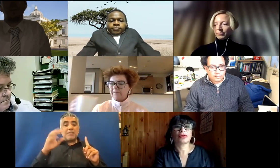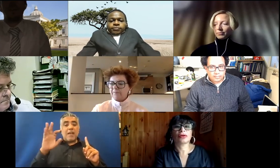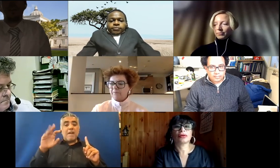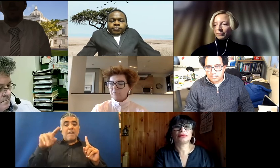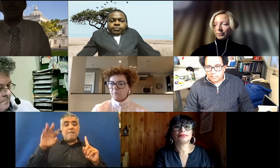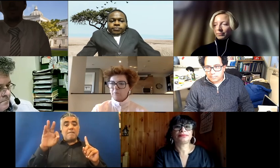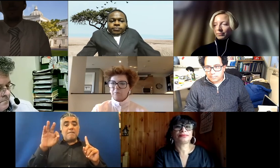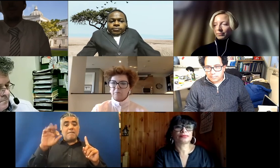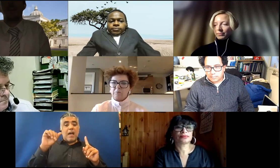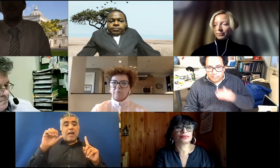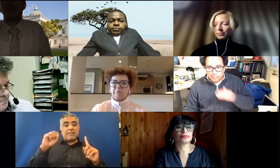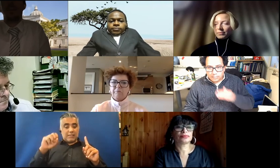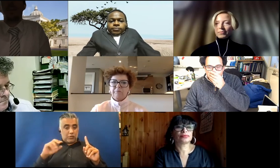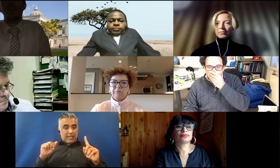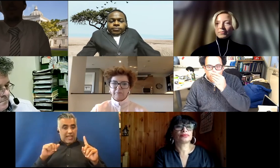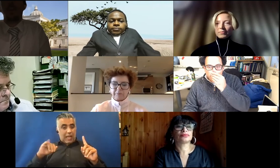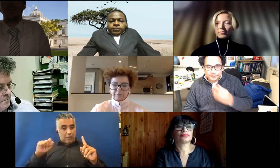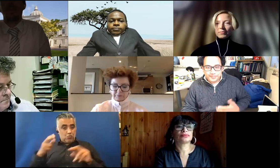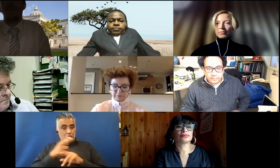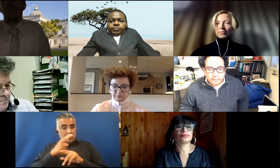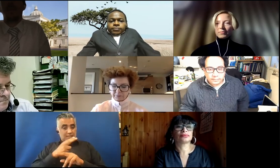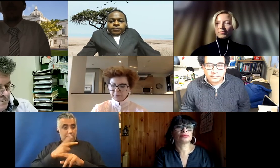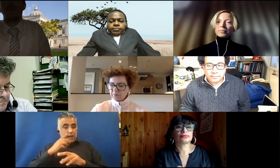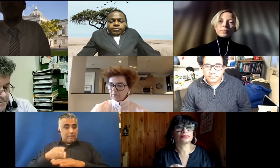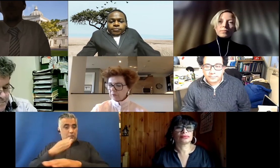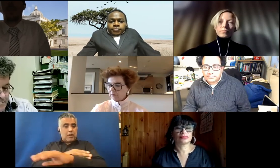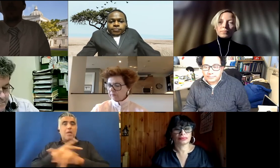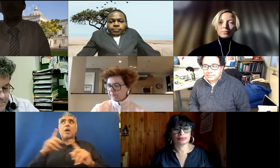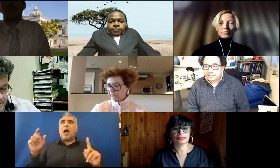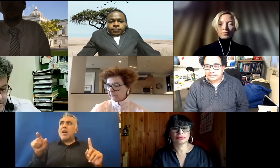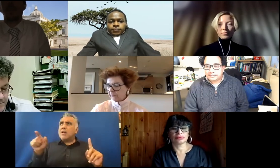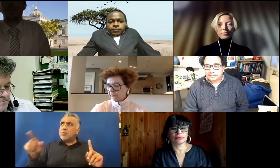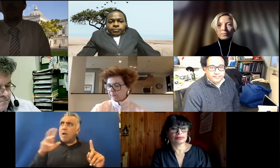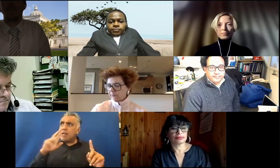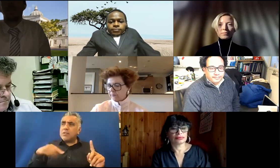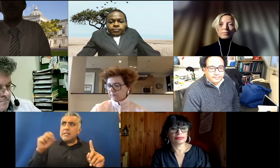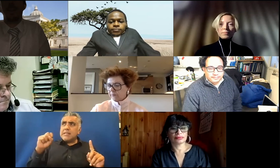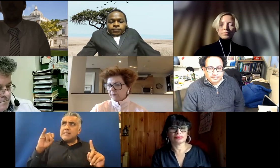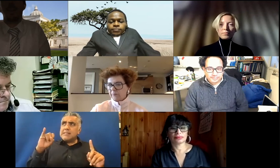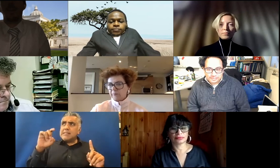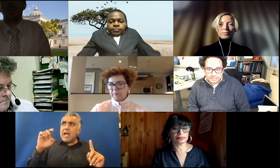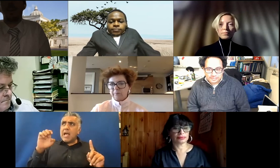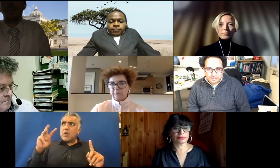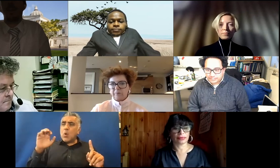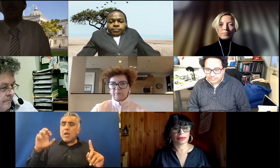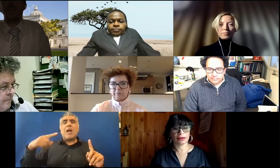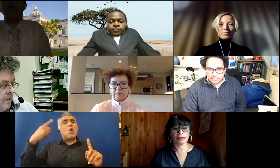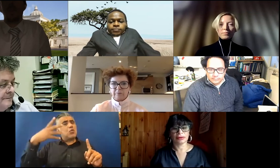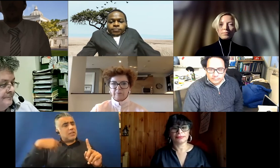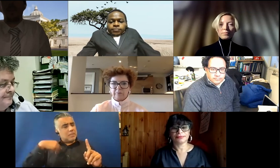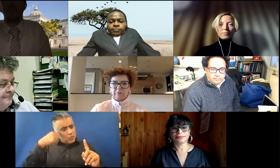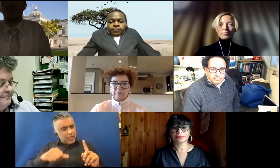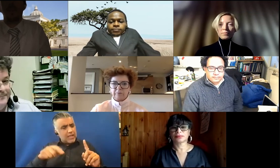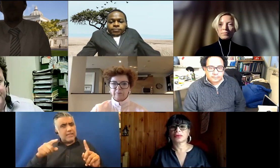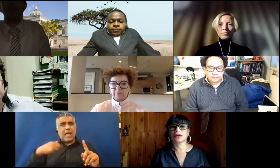and machine learning can be used as building. And it also reminds me when you mentioned sidewalks, and the first thing that comes to my mind is we have